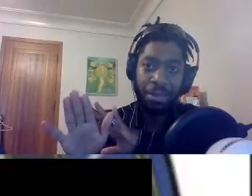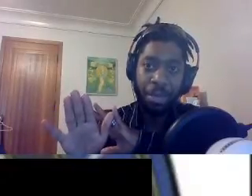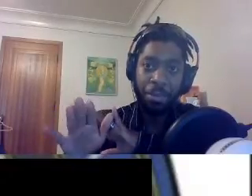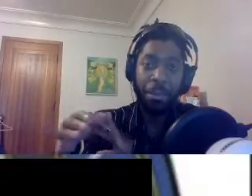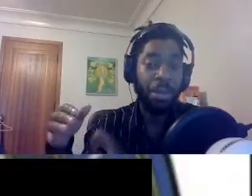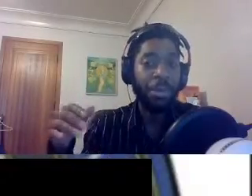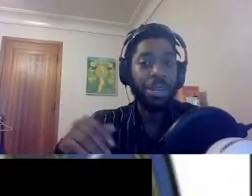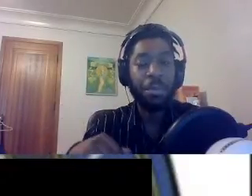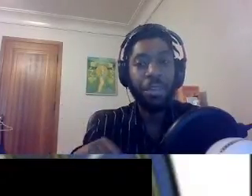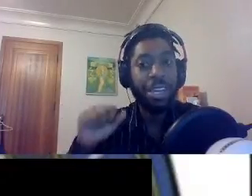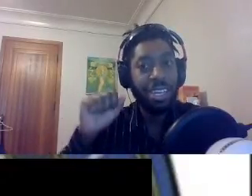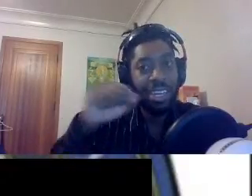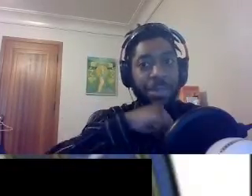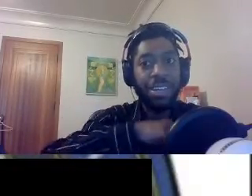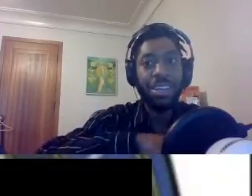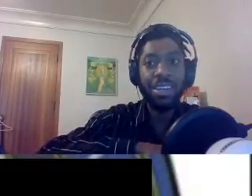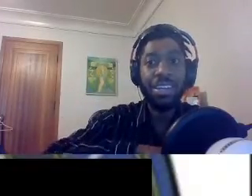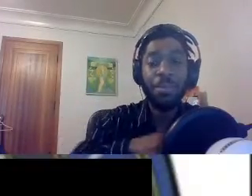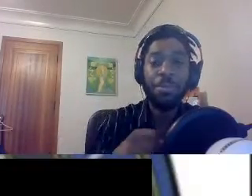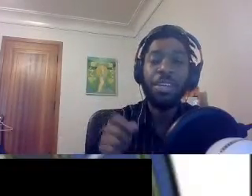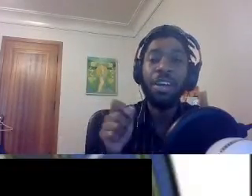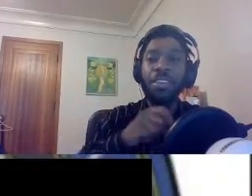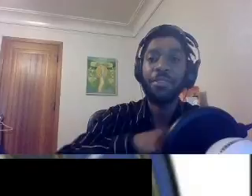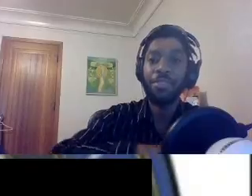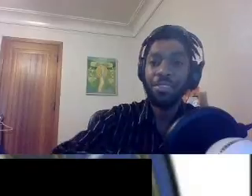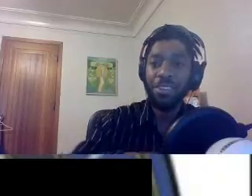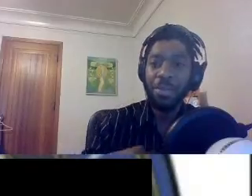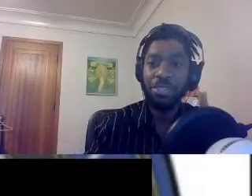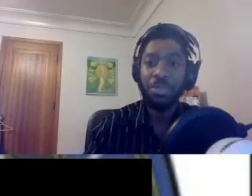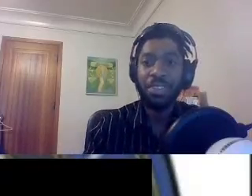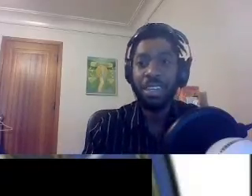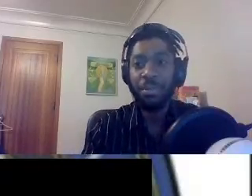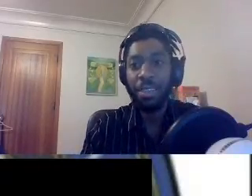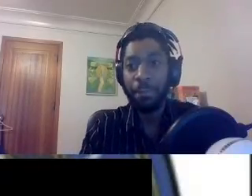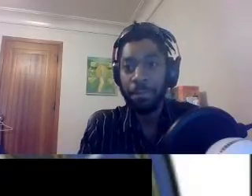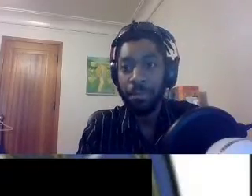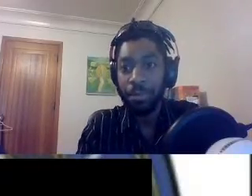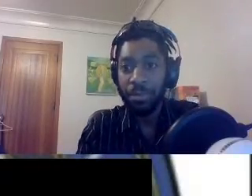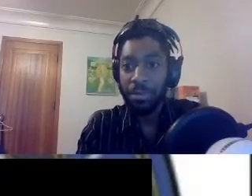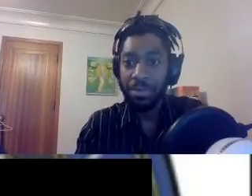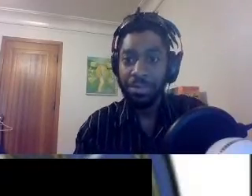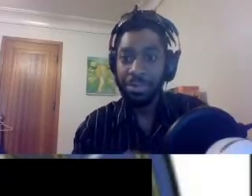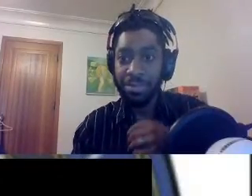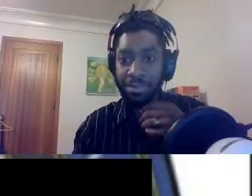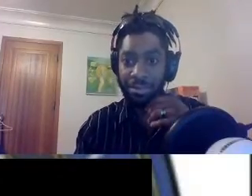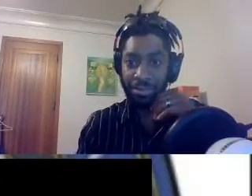and I'm going to be upset, but I'm going to complain, and I'm going to complain because I voted. So I'm 100% down with that.